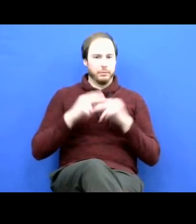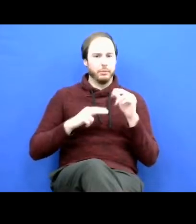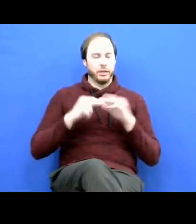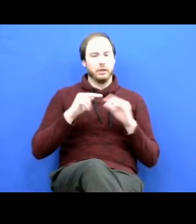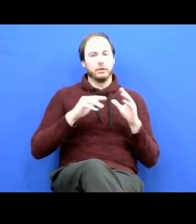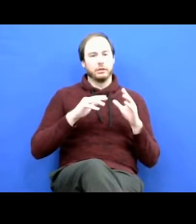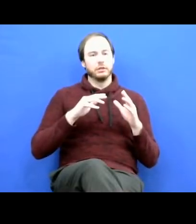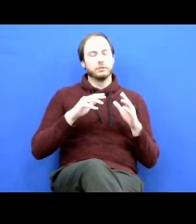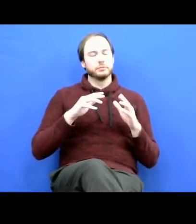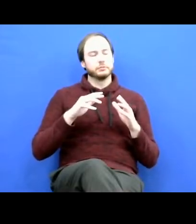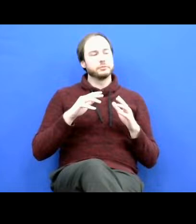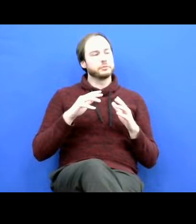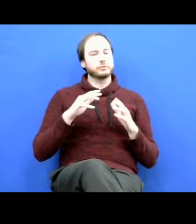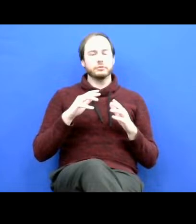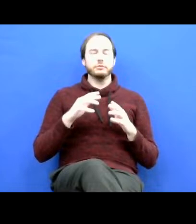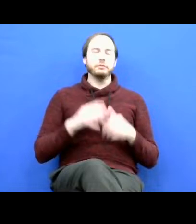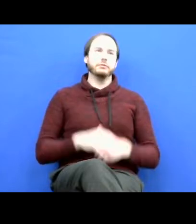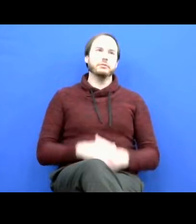look at.